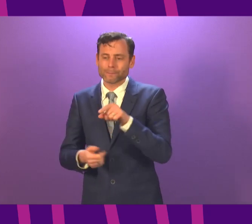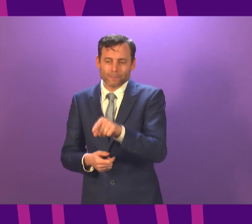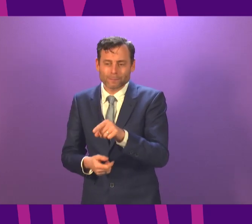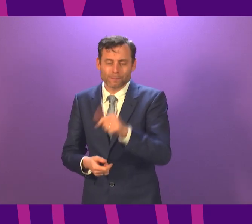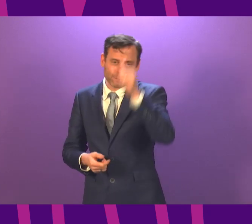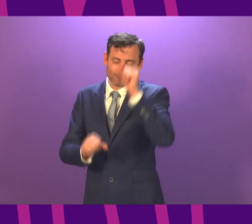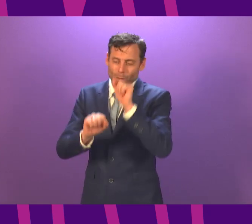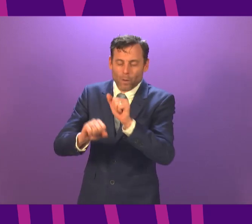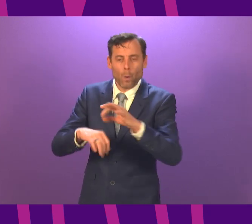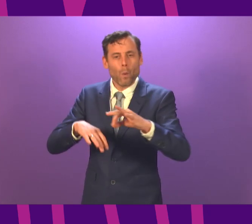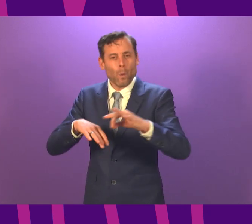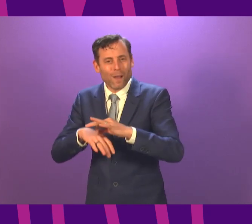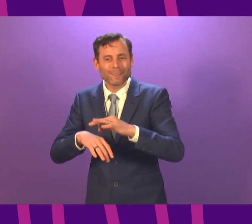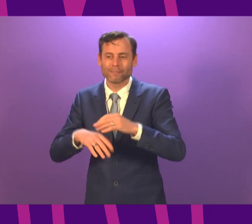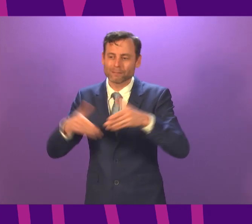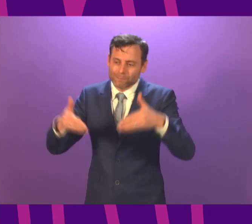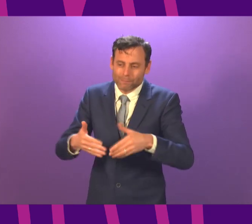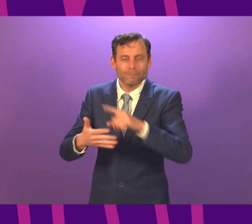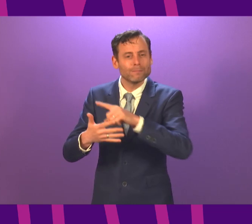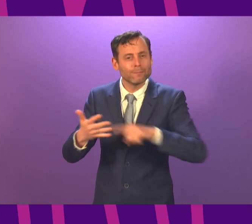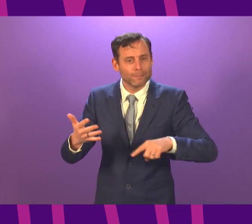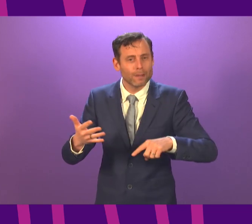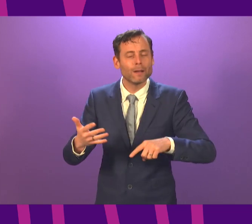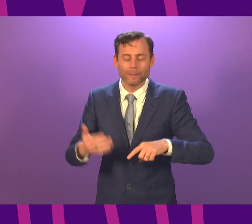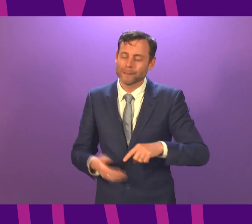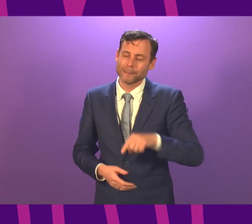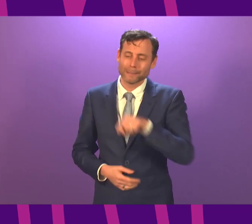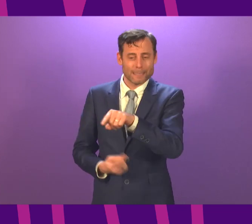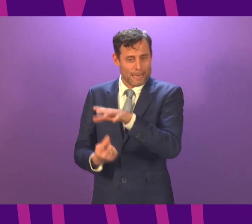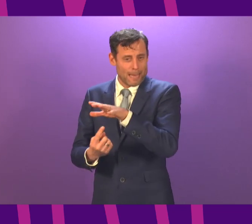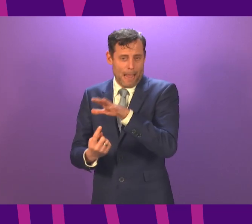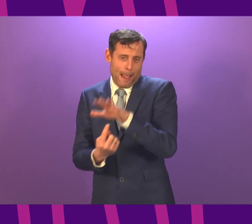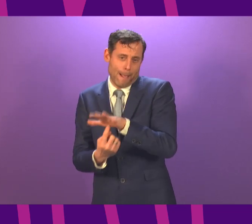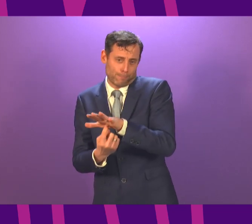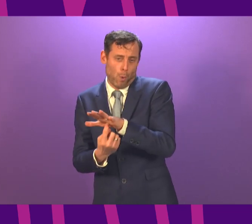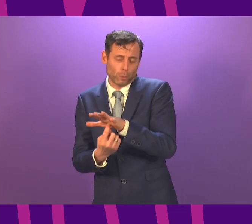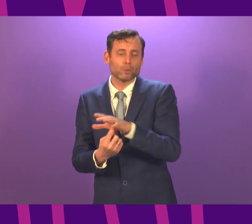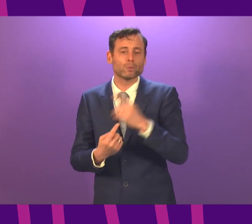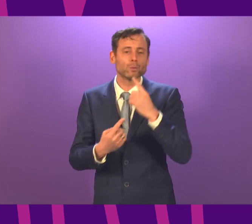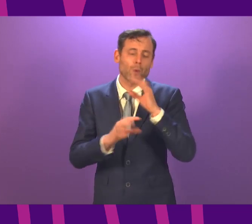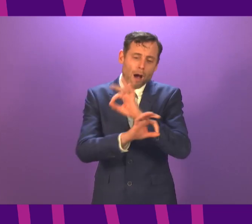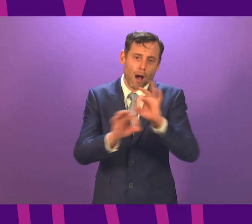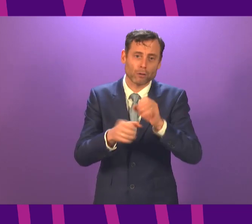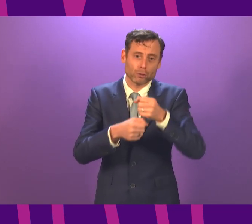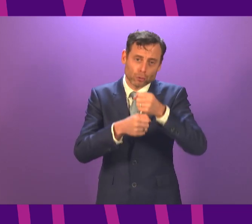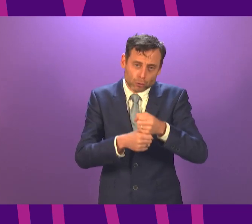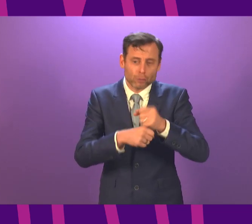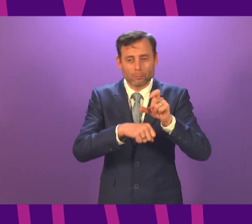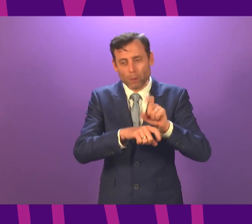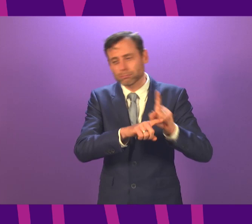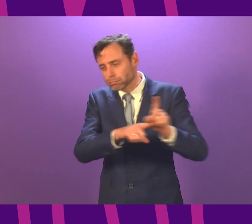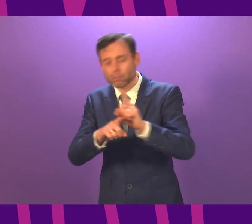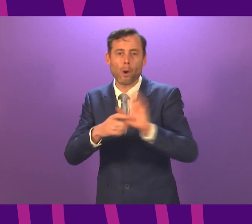I am well aware of how important communal worship is to people, but we believe this restriction is necessary to reduce the risk of